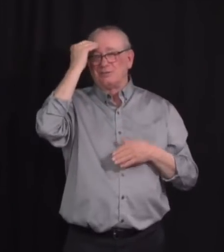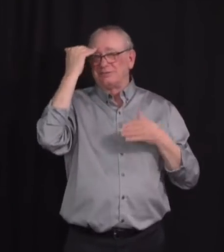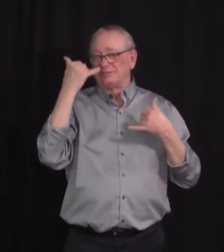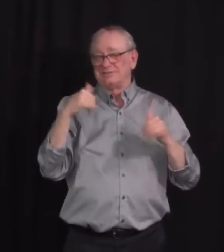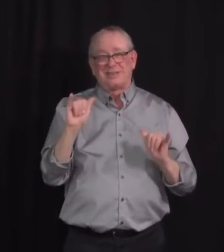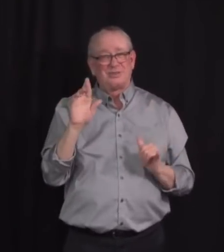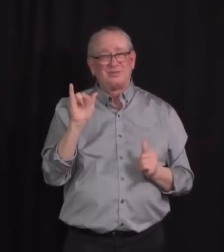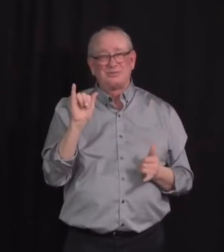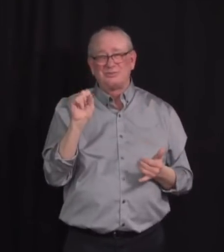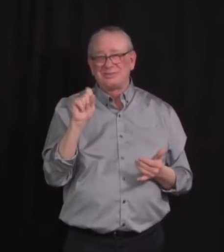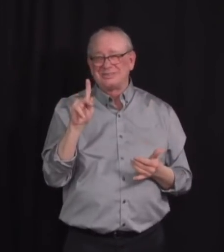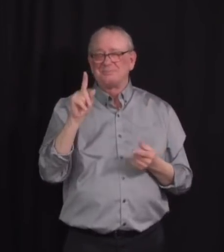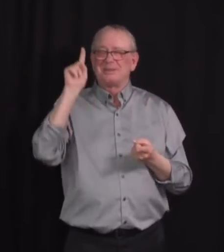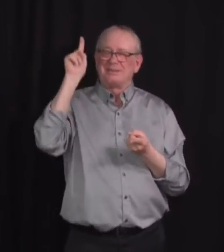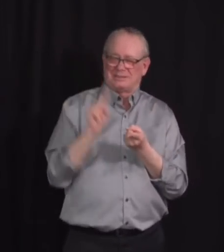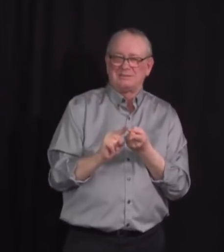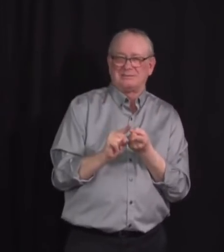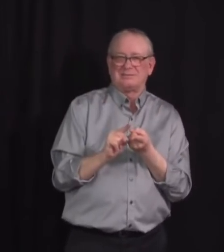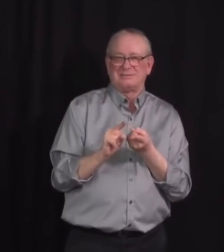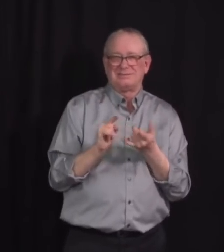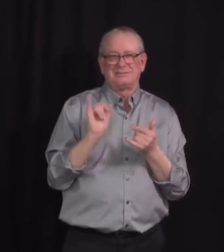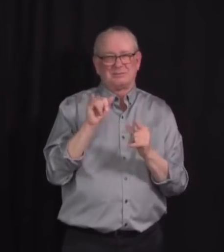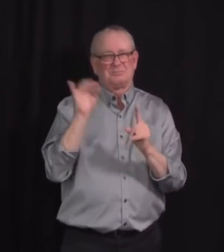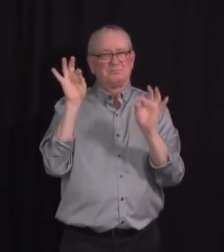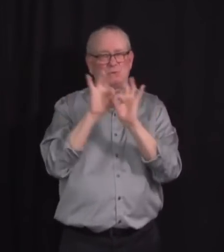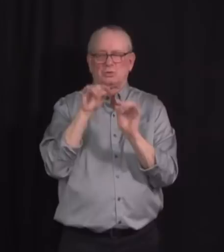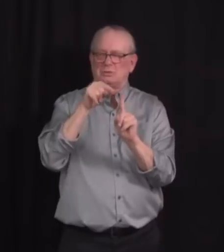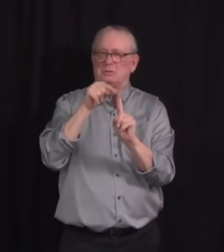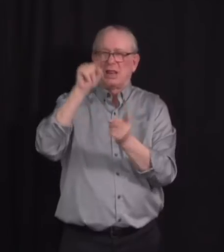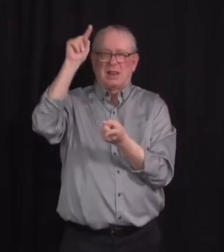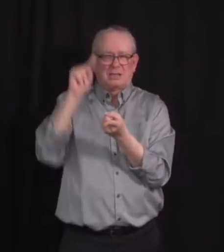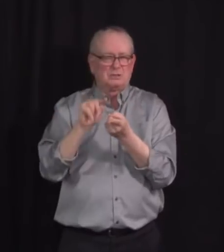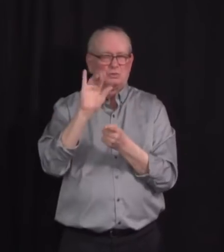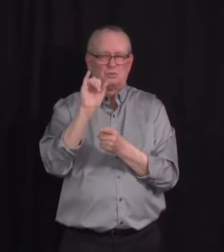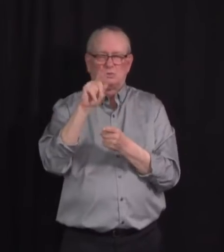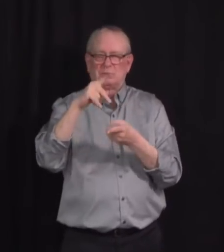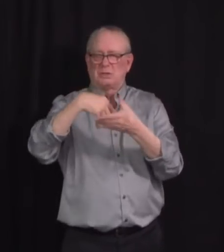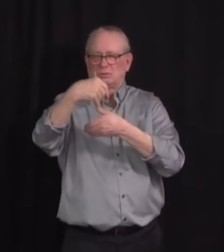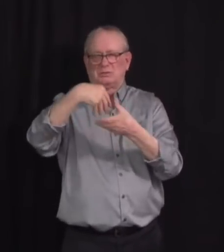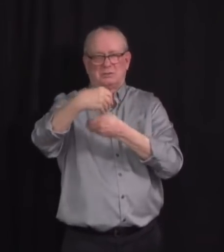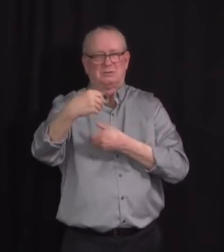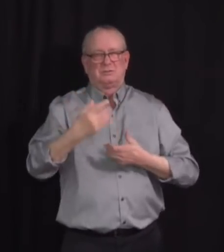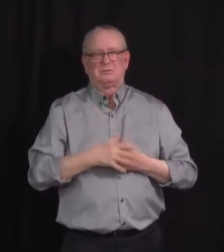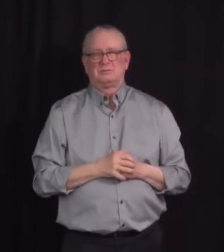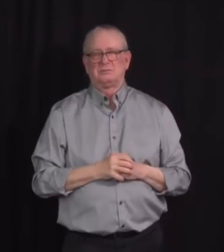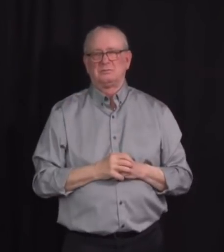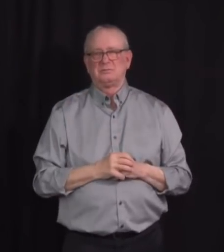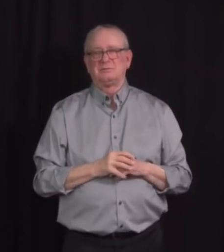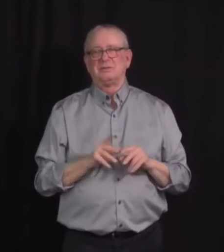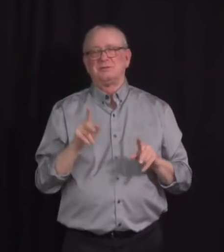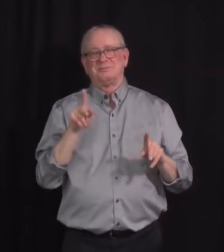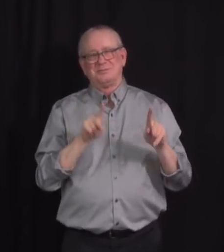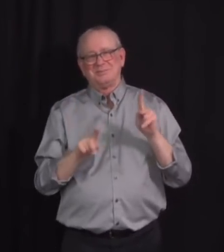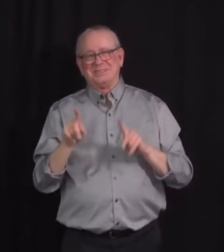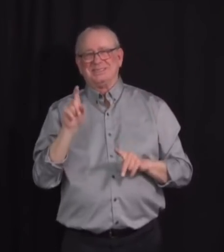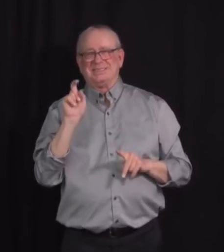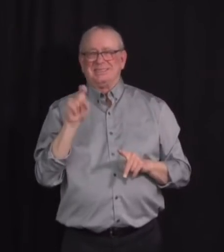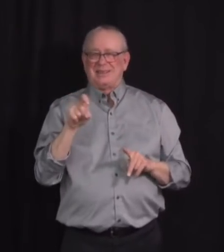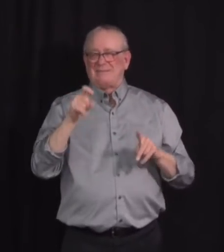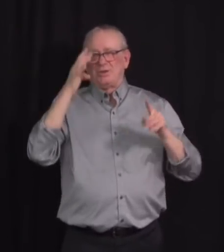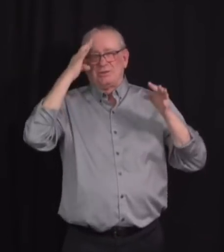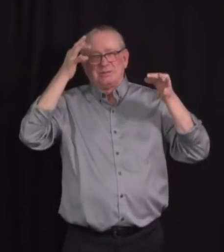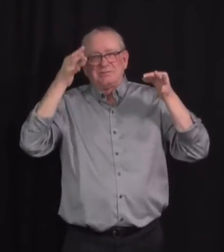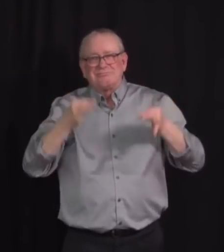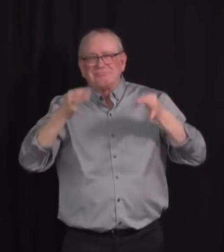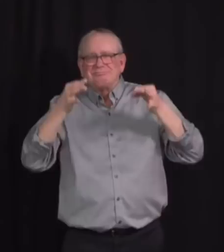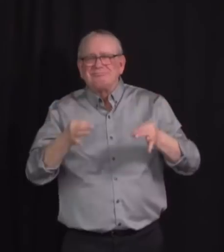it's not black and white, but that's because the reality is, again, that people need to make decisions in complex environments, and we're trying